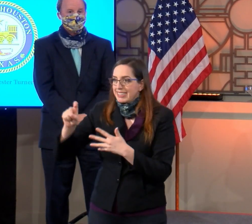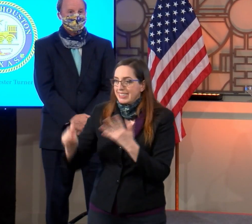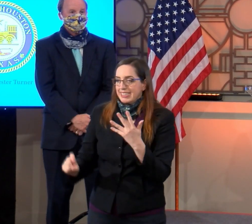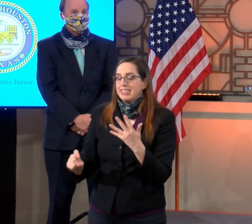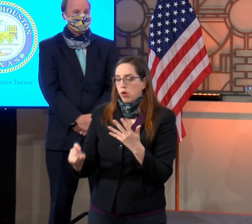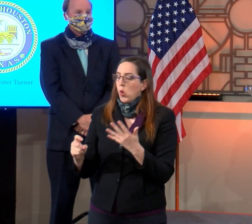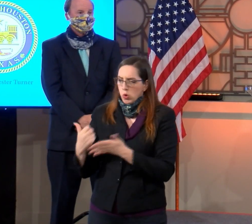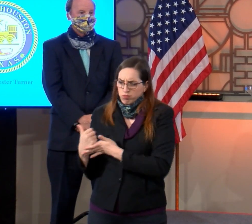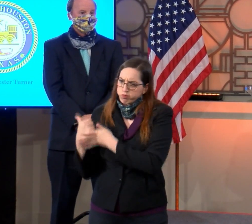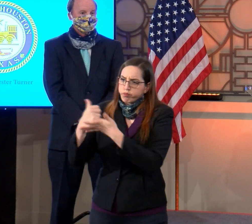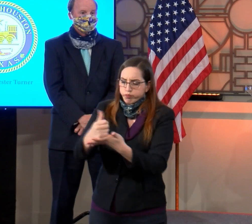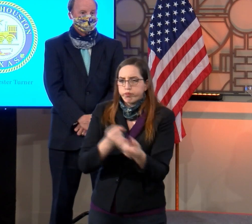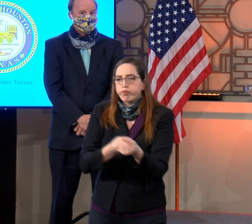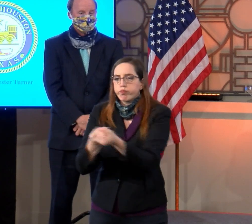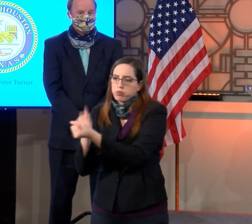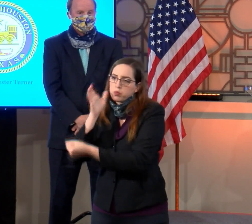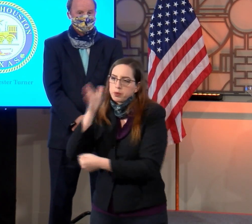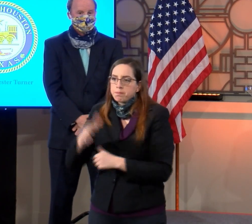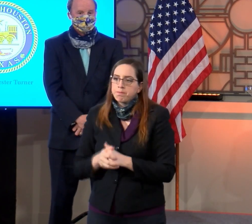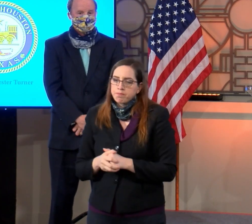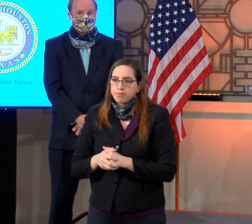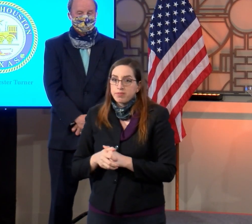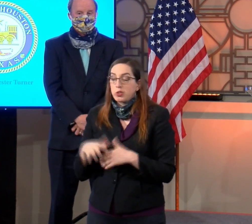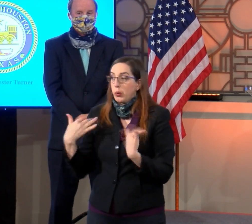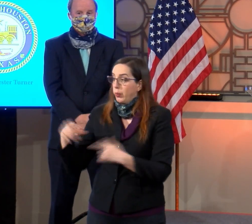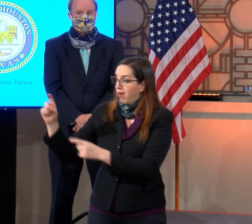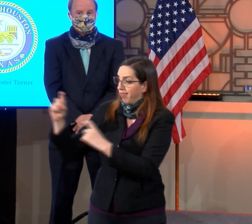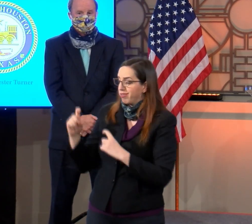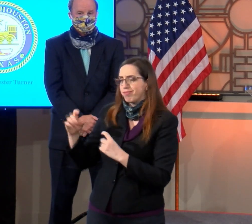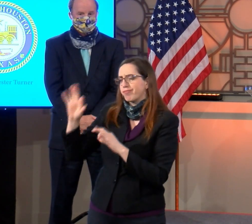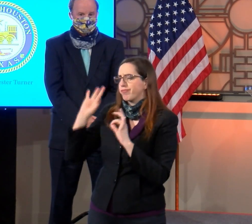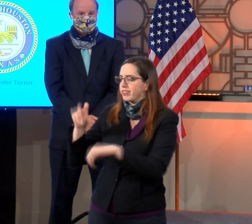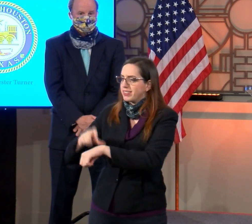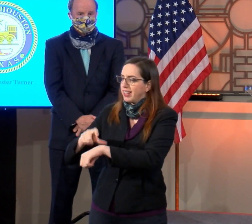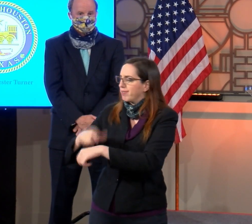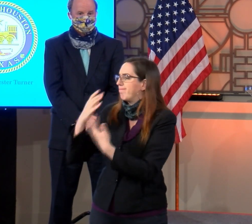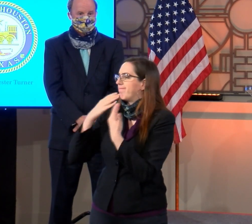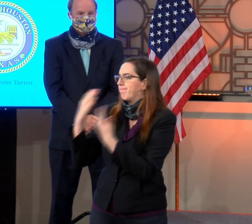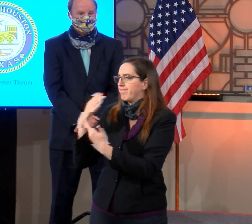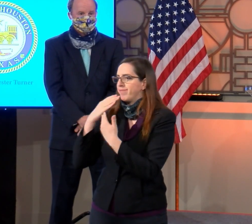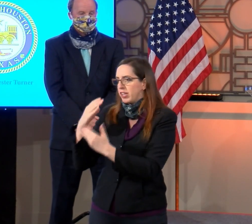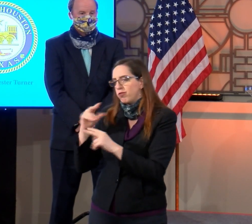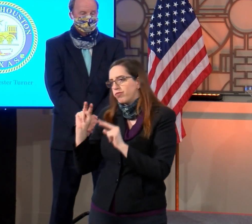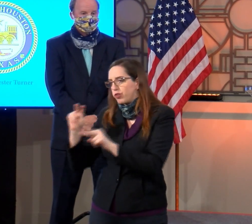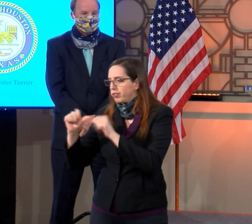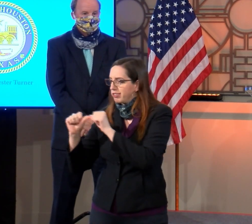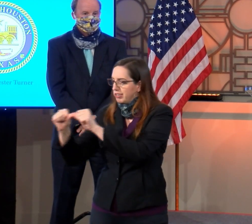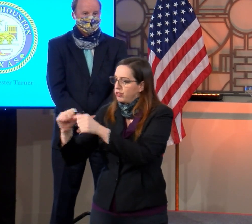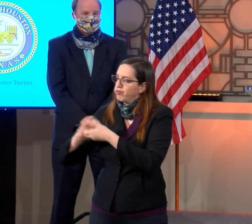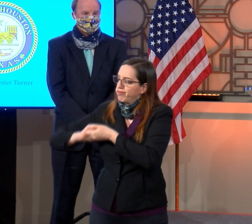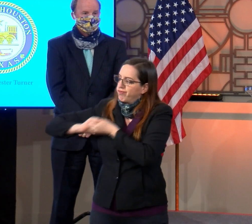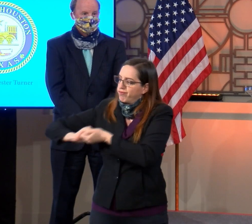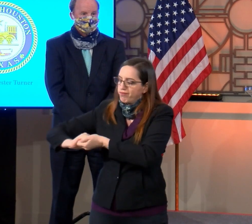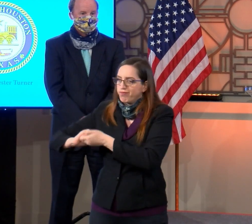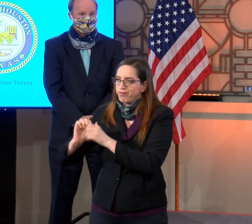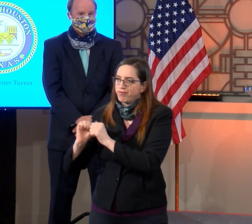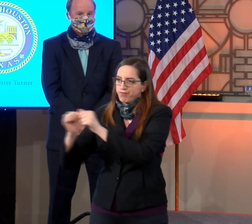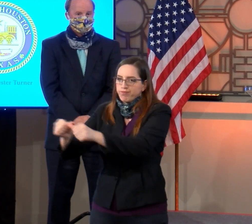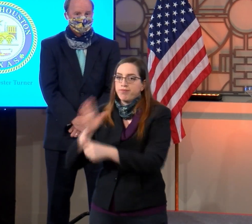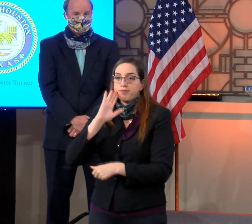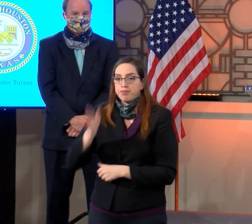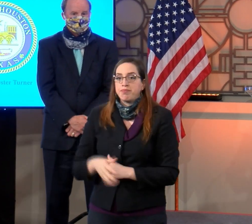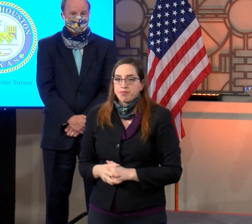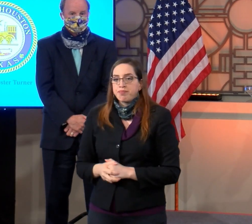in our city. So the gift is very timely, and Neil, thanks again. Look forward to continuing to partner with you. Okay, thank